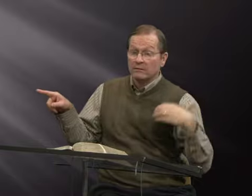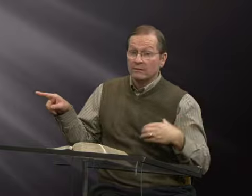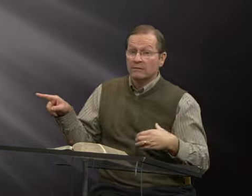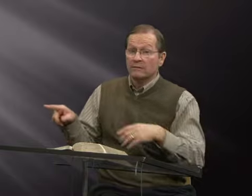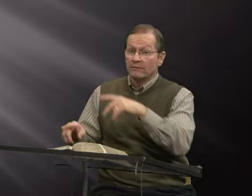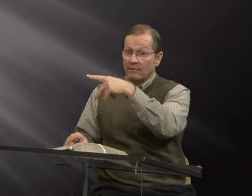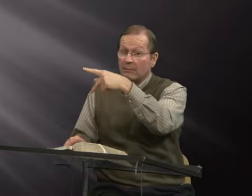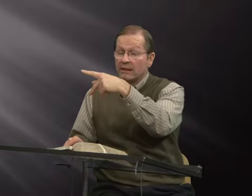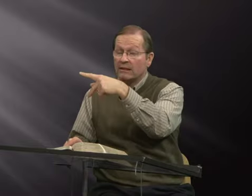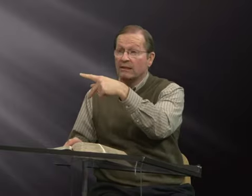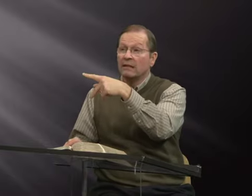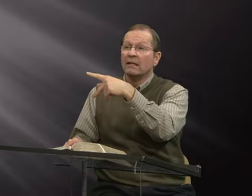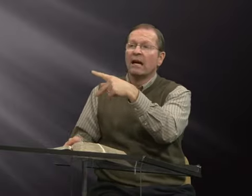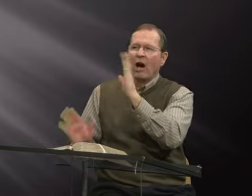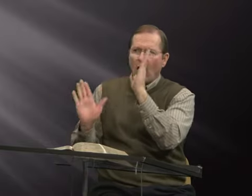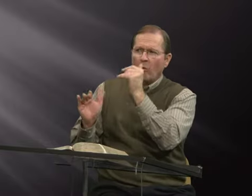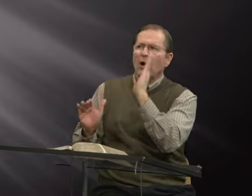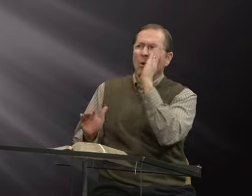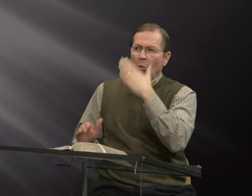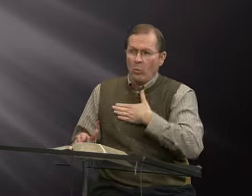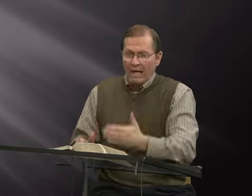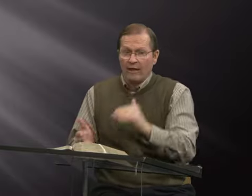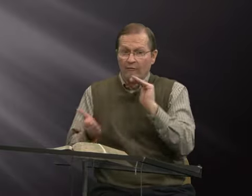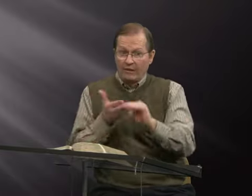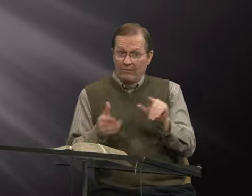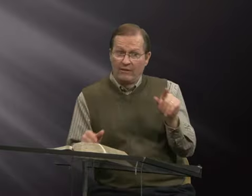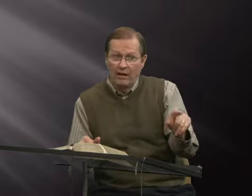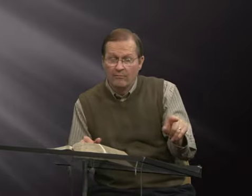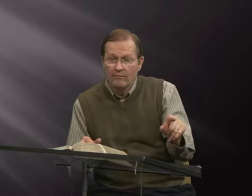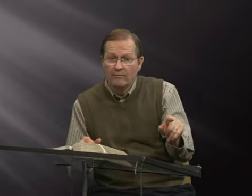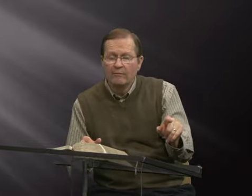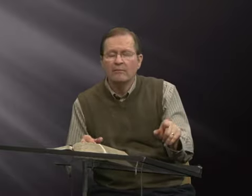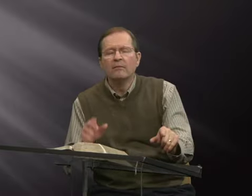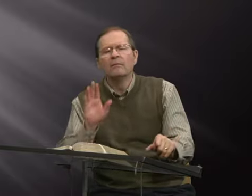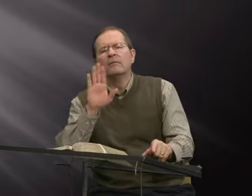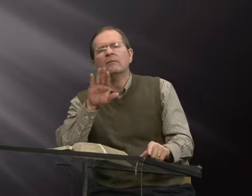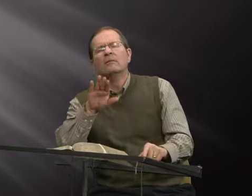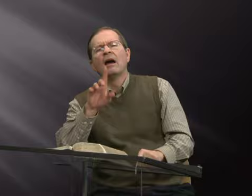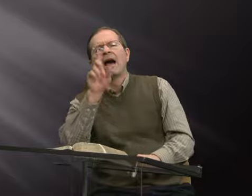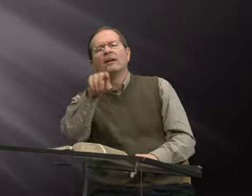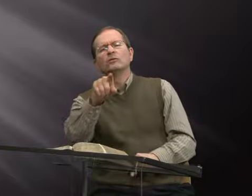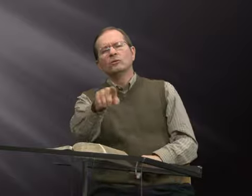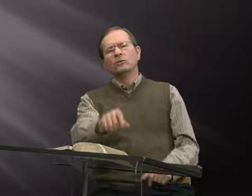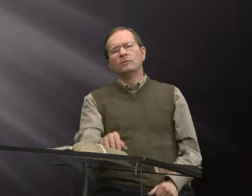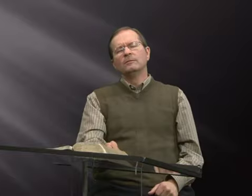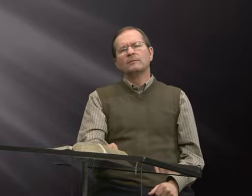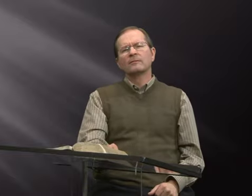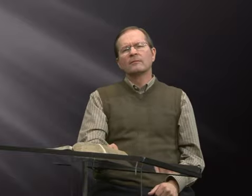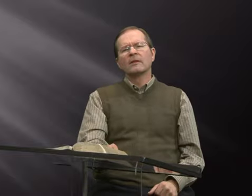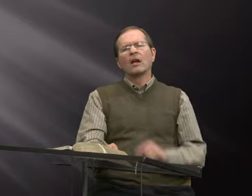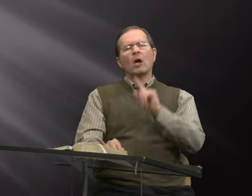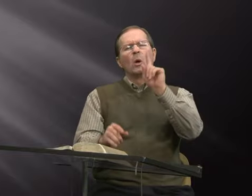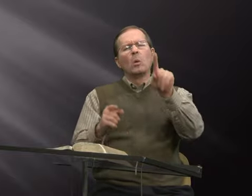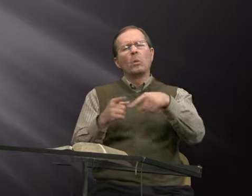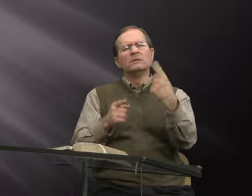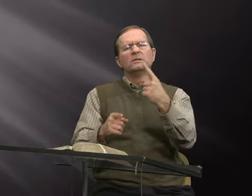he's encouraging him. He says, Philemon, I hope you be willing to forgive your servant Onesimus.